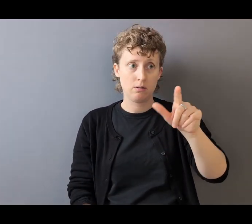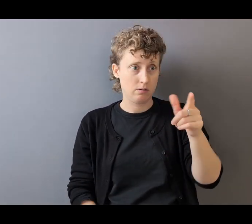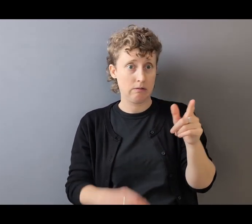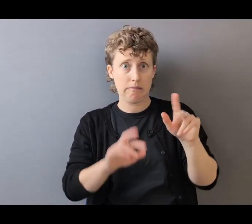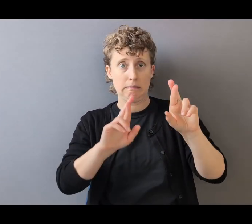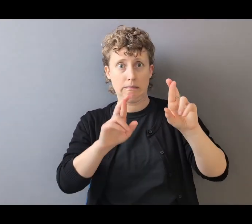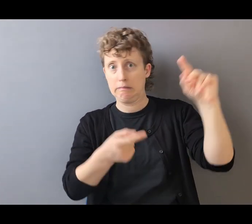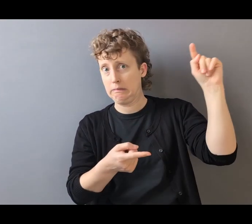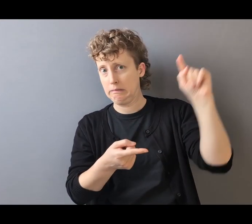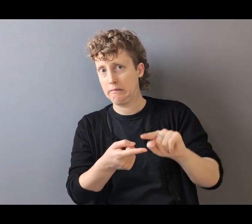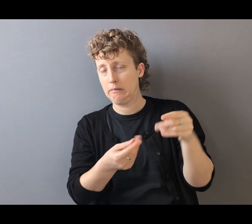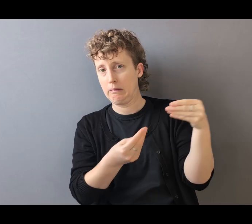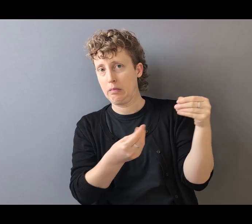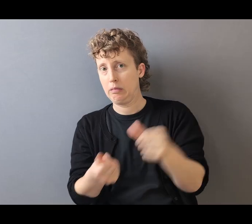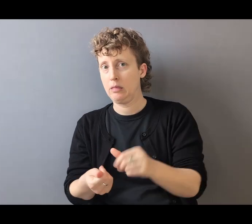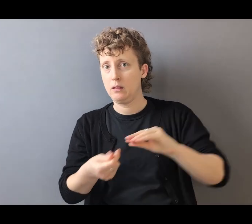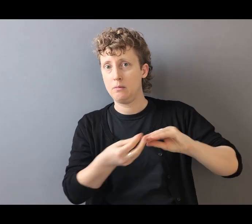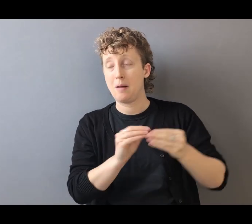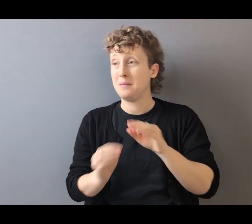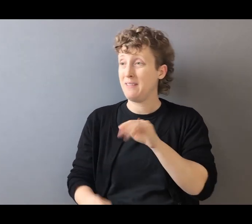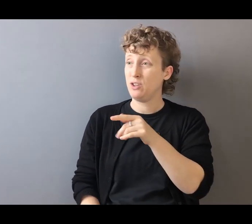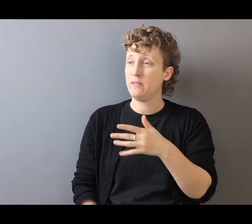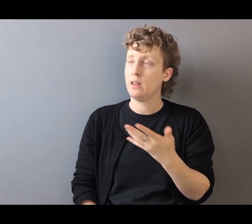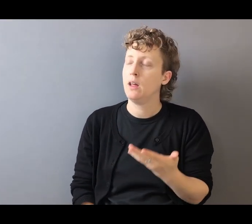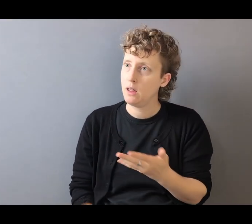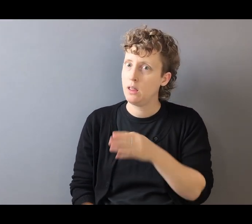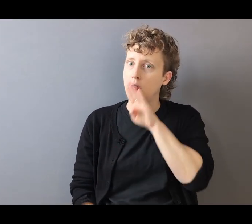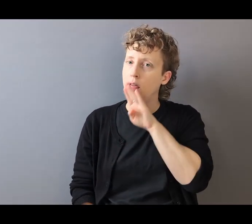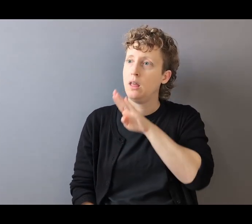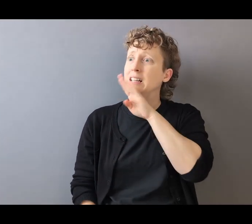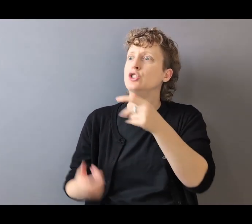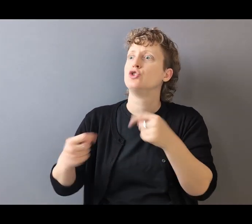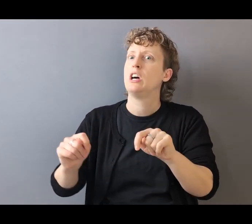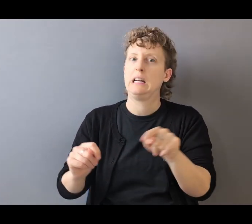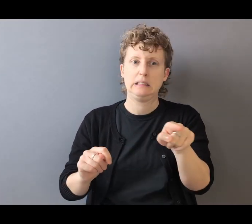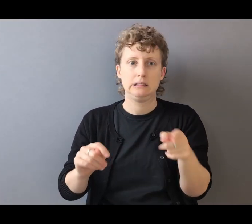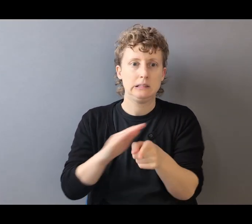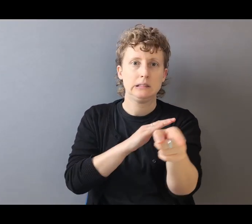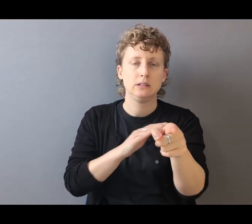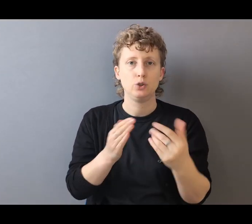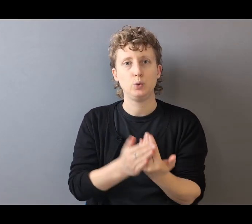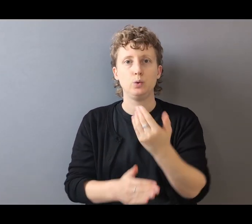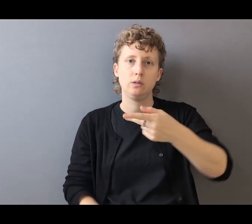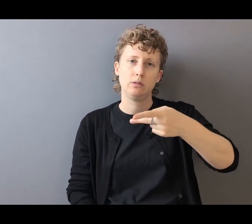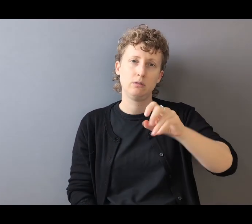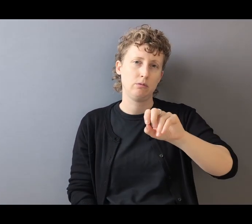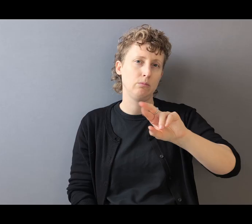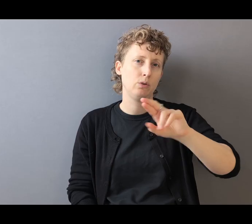before. So if you have been frustrated before, please try again, because now with the new portal, at least it's much easier